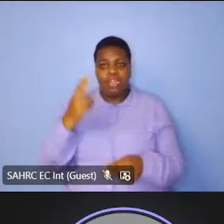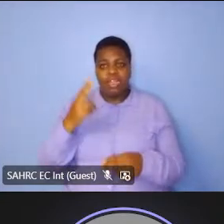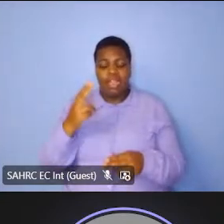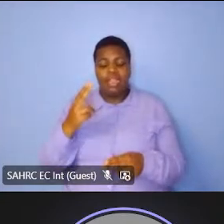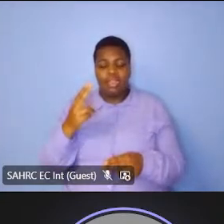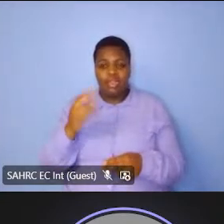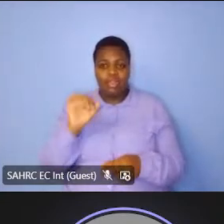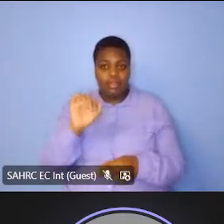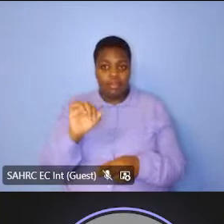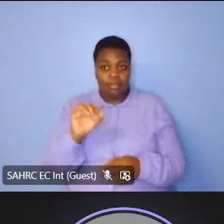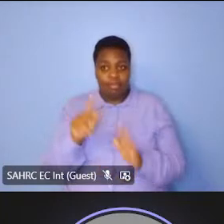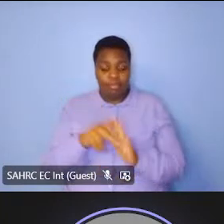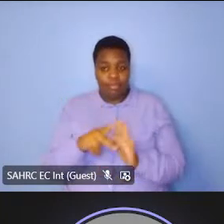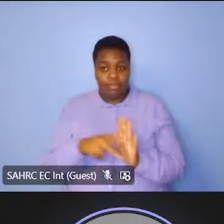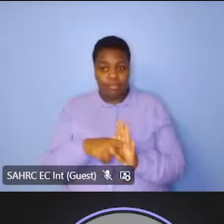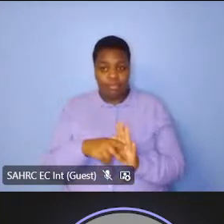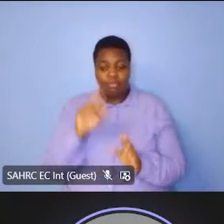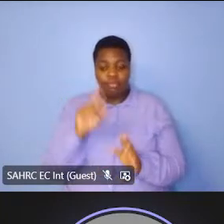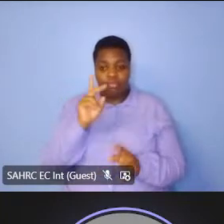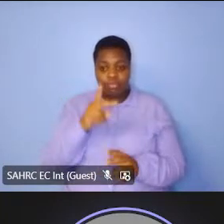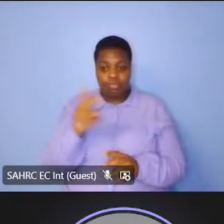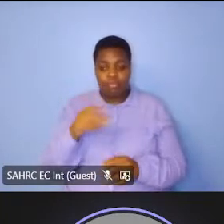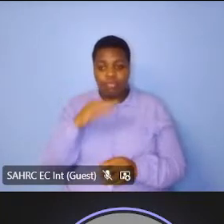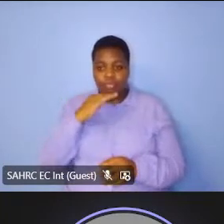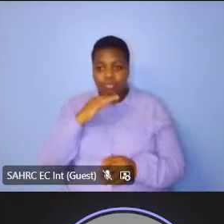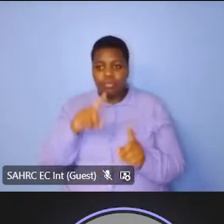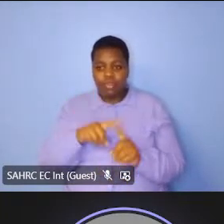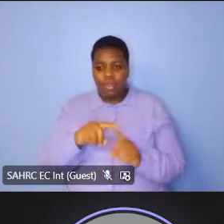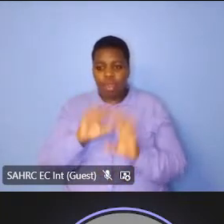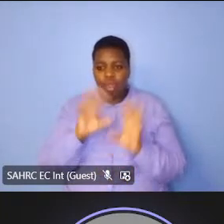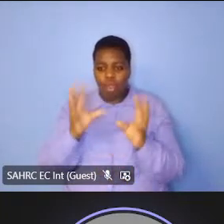policy. And though in all respects,